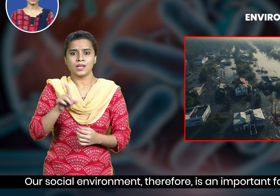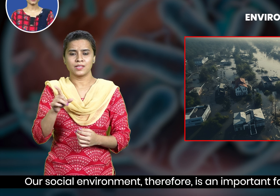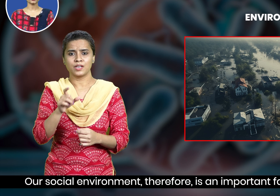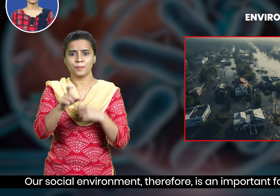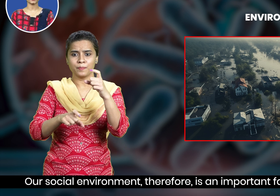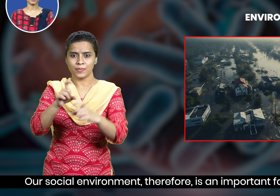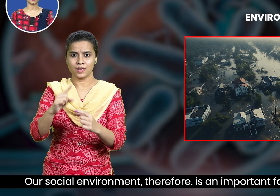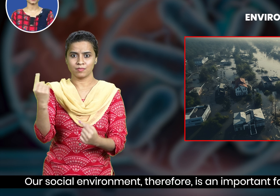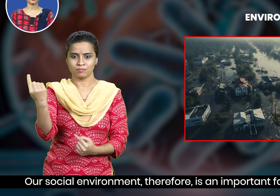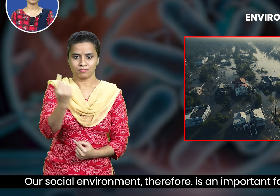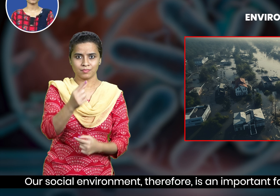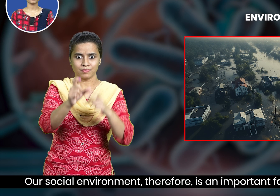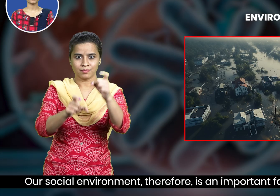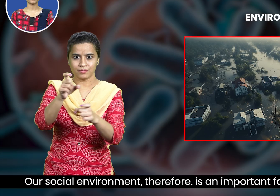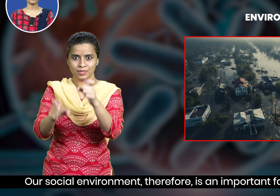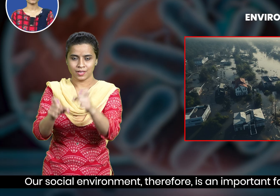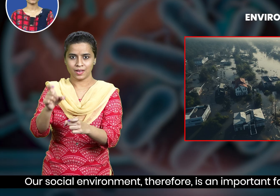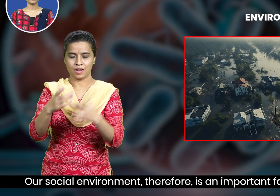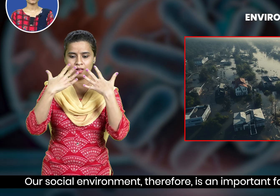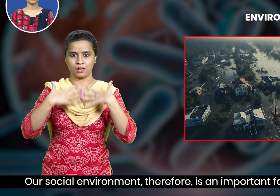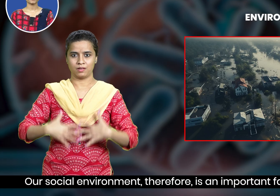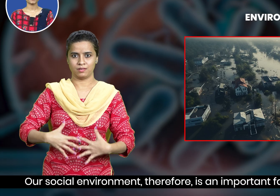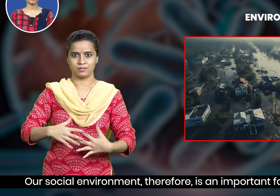our individual health.